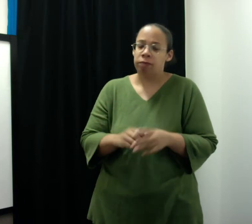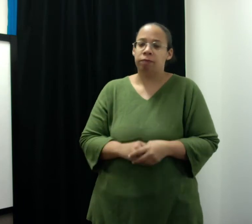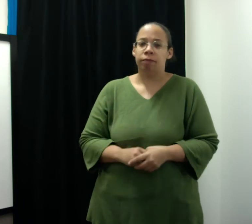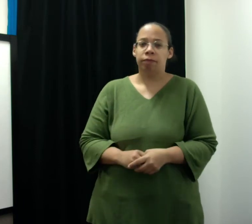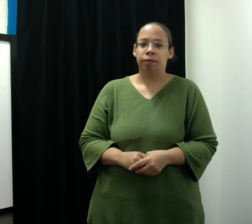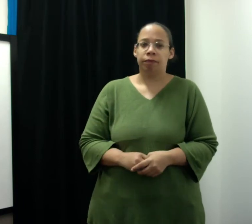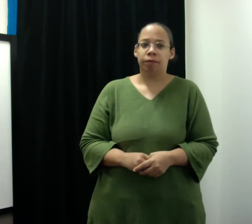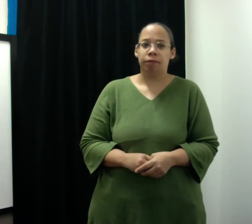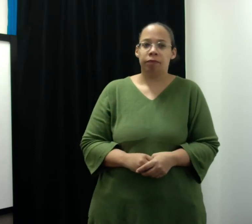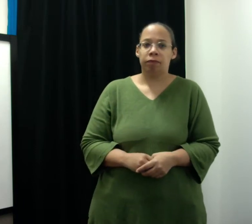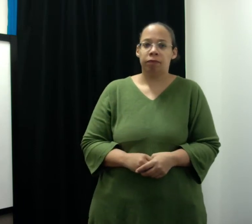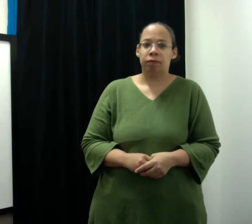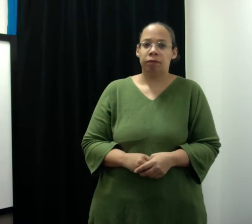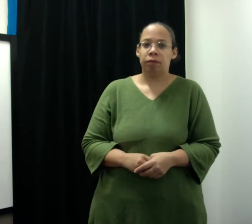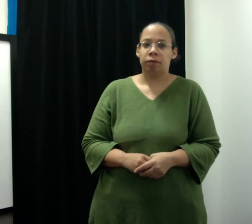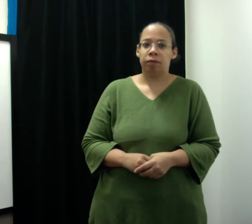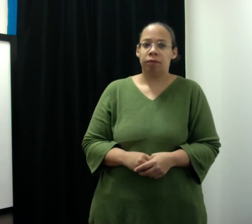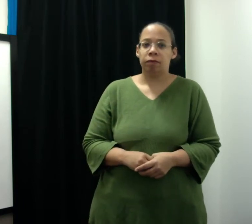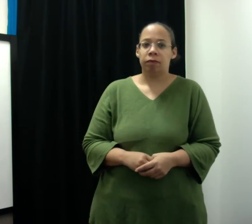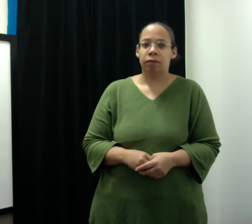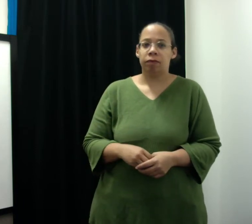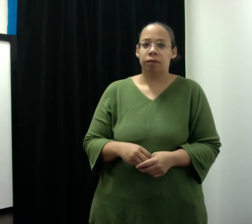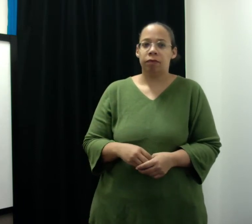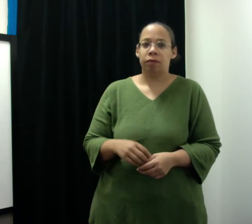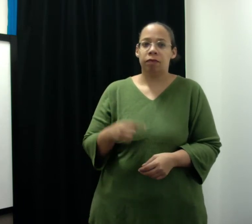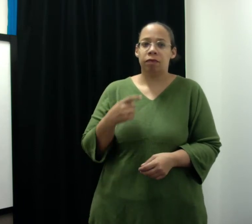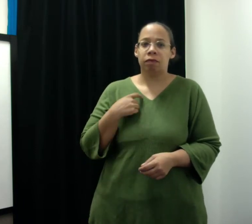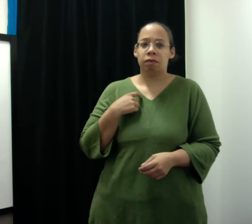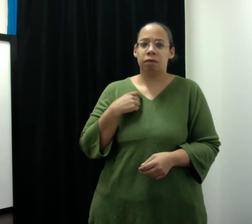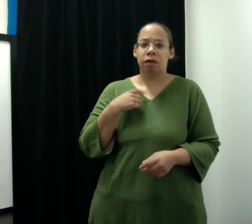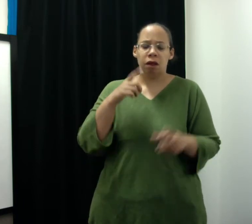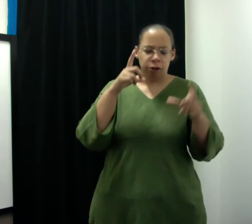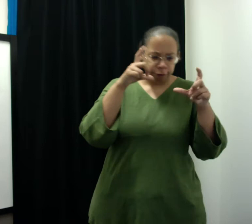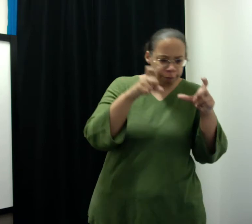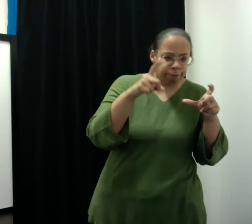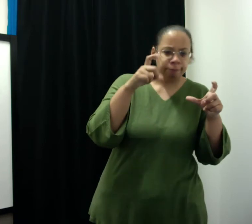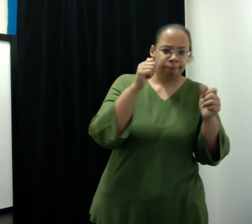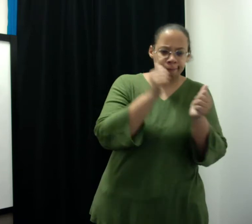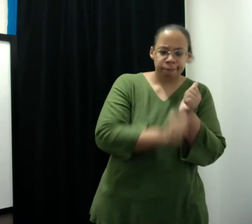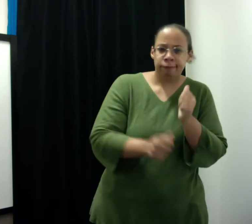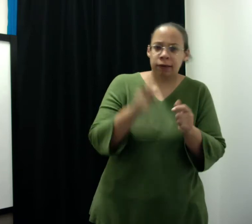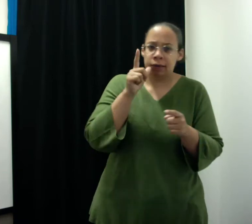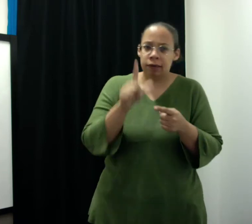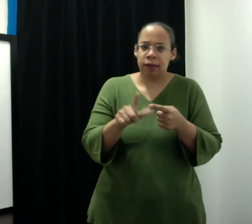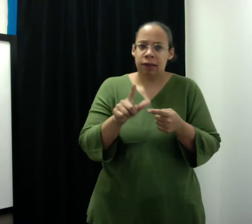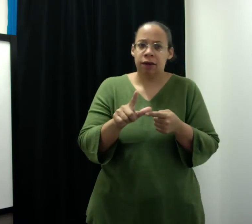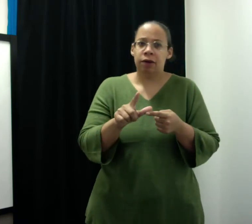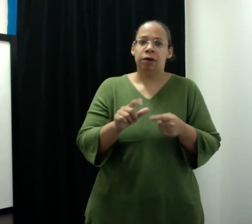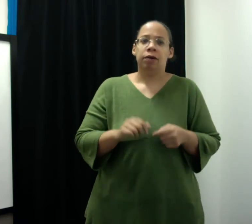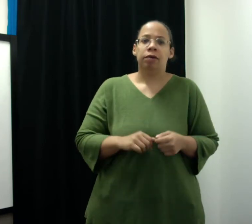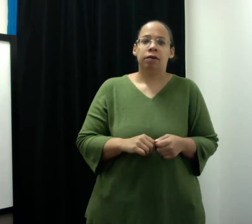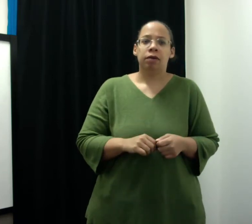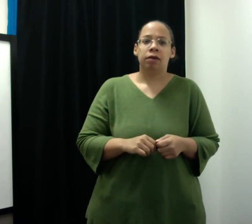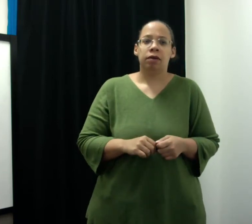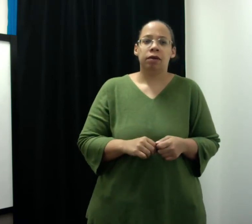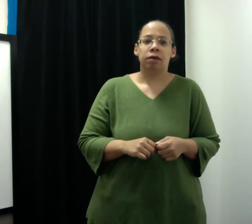photographed each letter separately, and then I retouched every letter and chose the correct color backgrounds and typefaces to